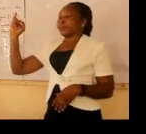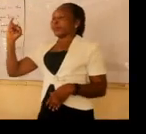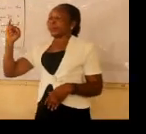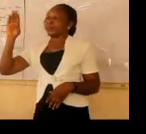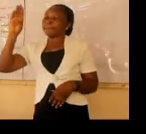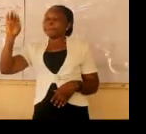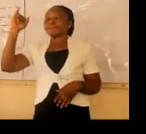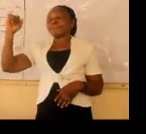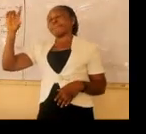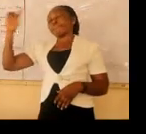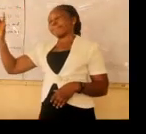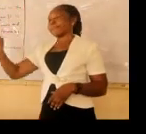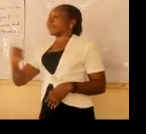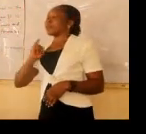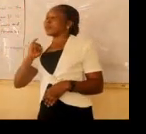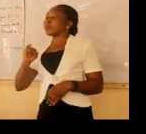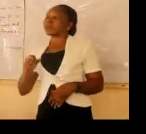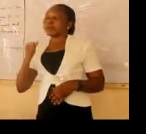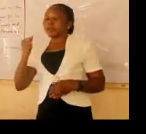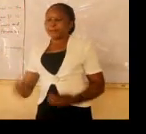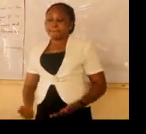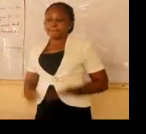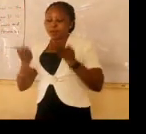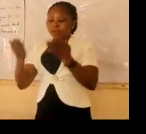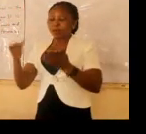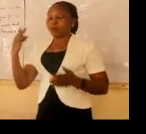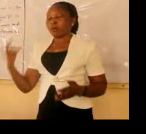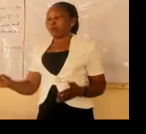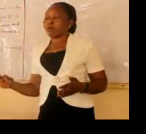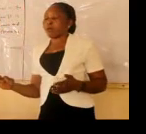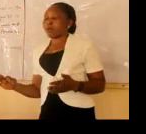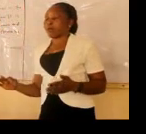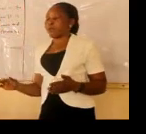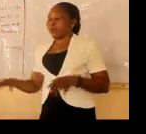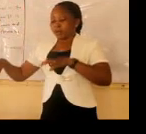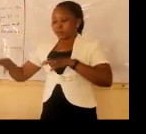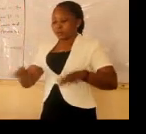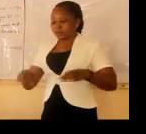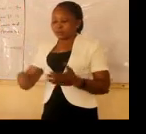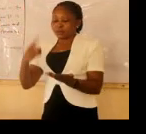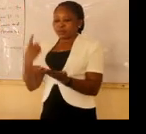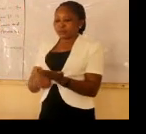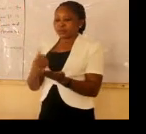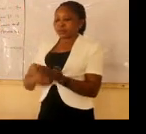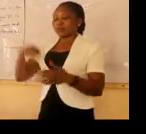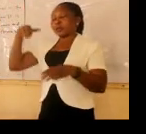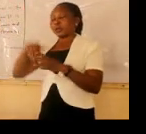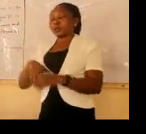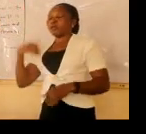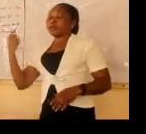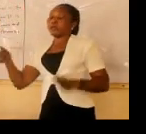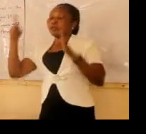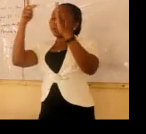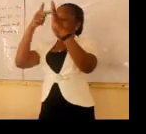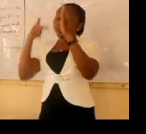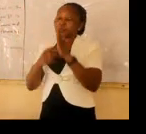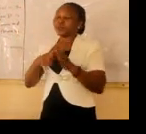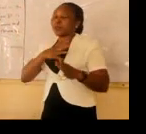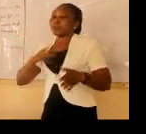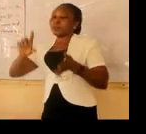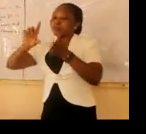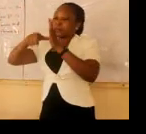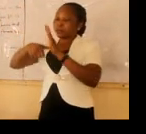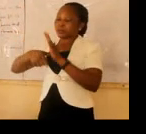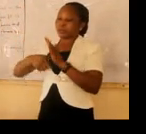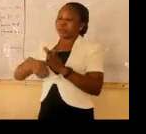action discussed in the parliament and later signed into law by the president. They